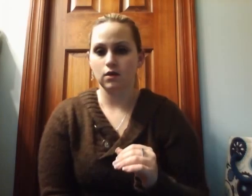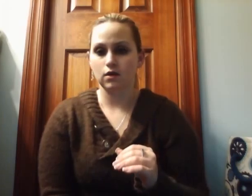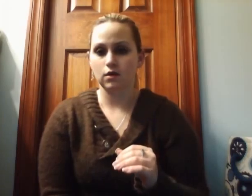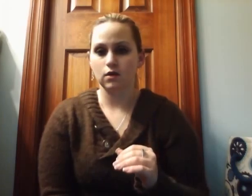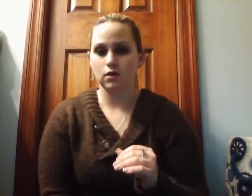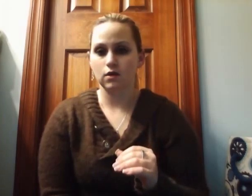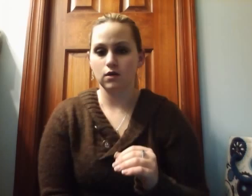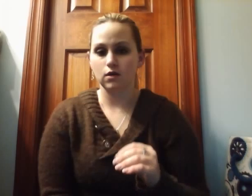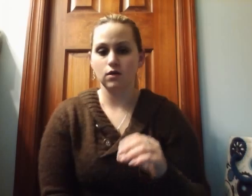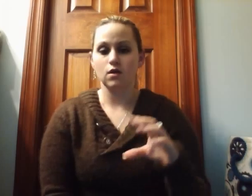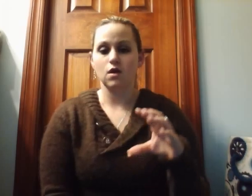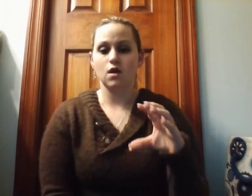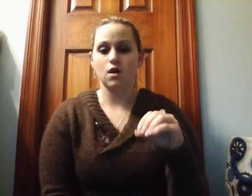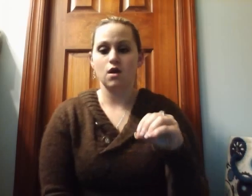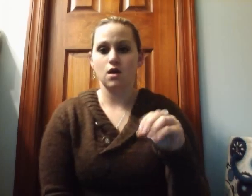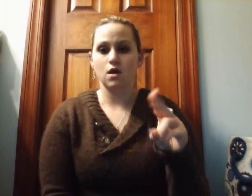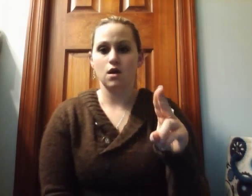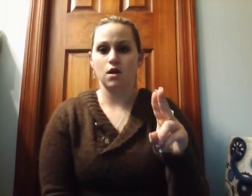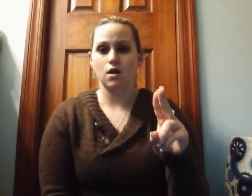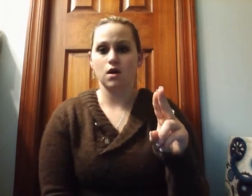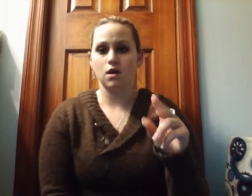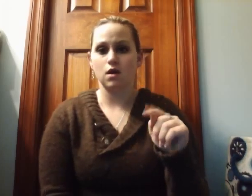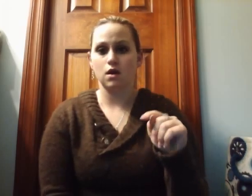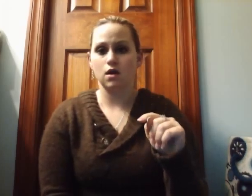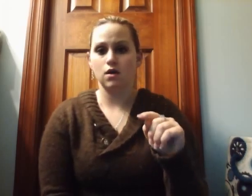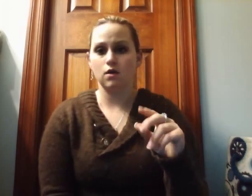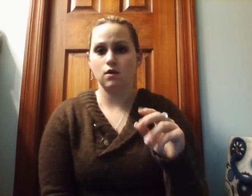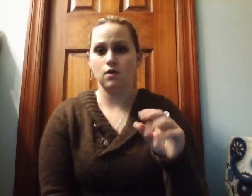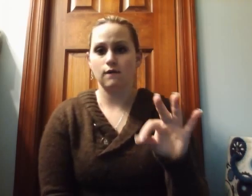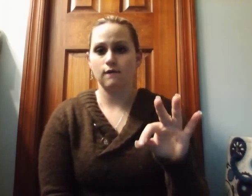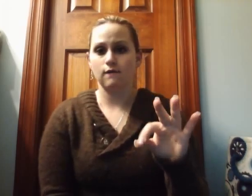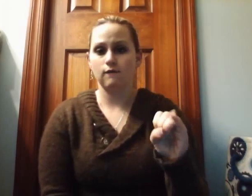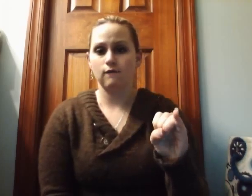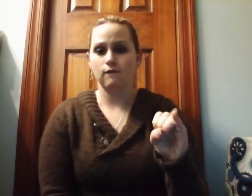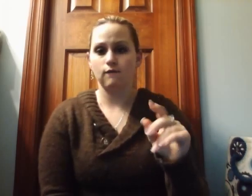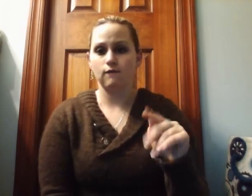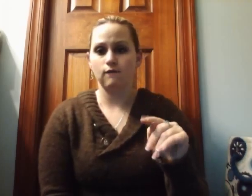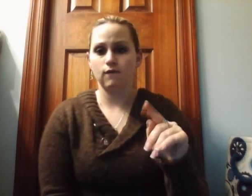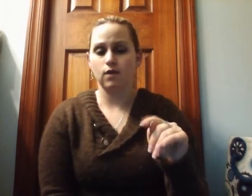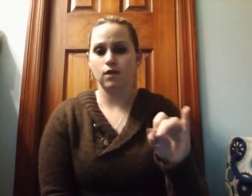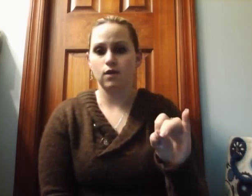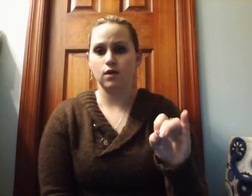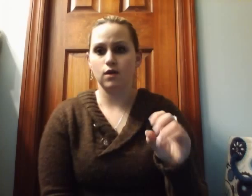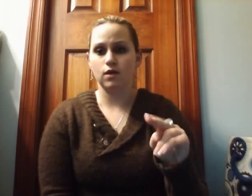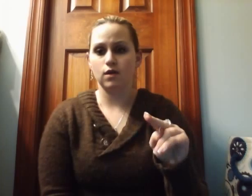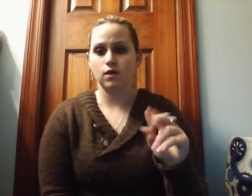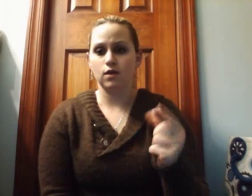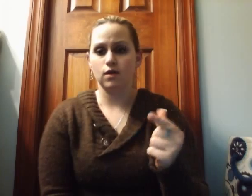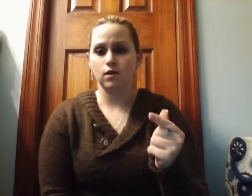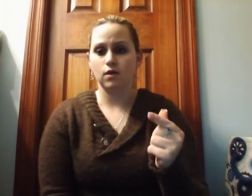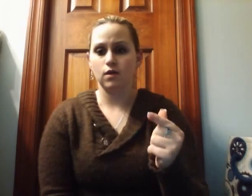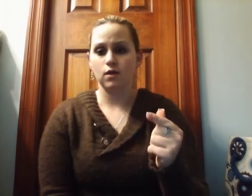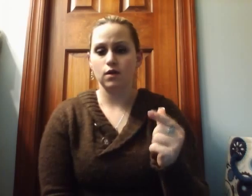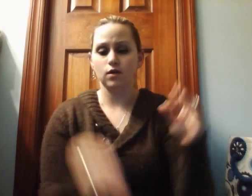outfitting services, and you go to game fairs or whatever it might be, resource fairs, to let folks know that your services